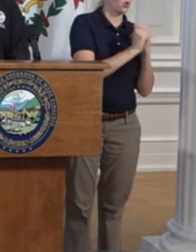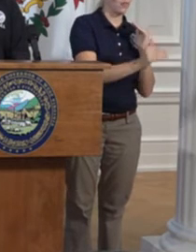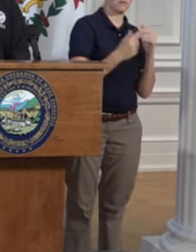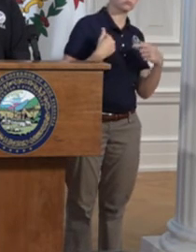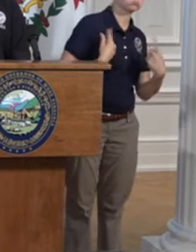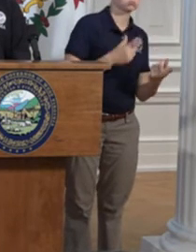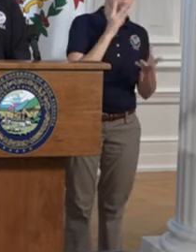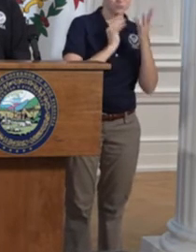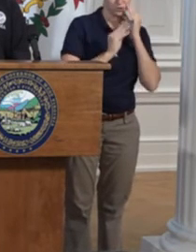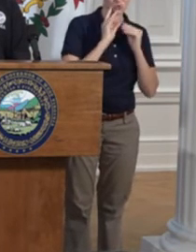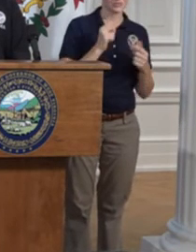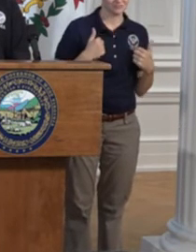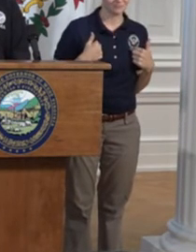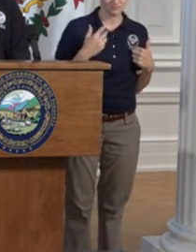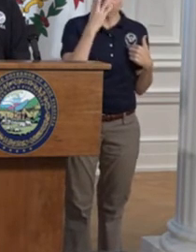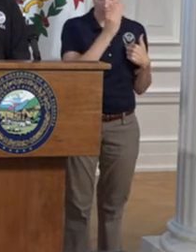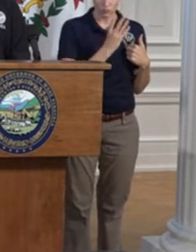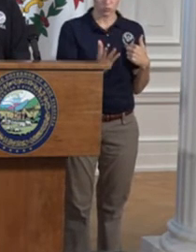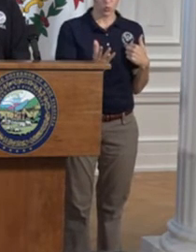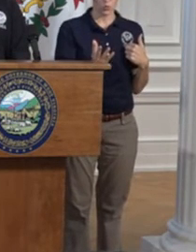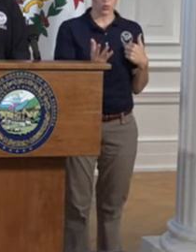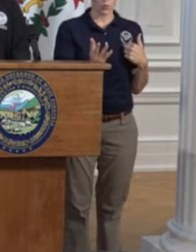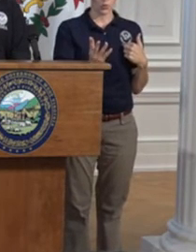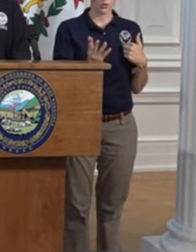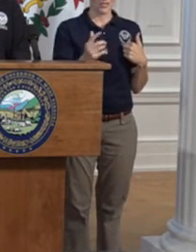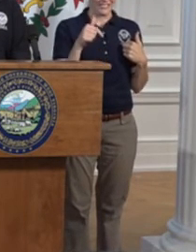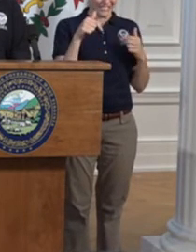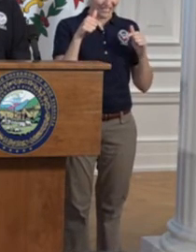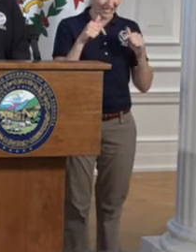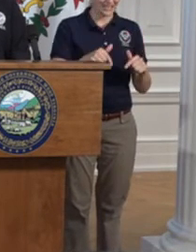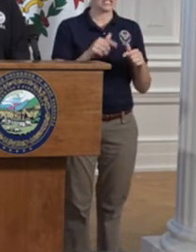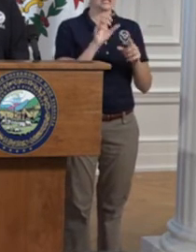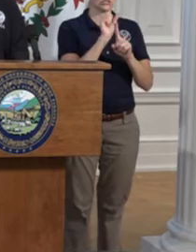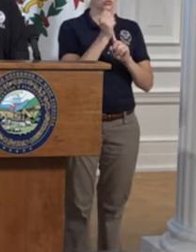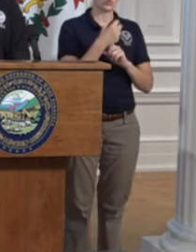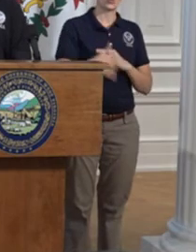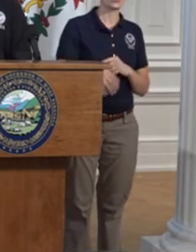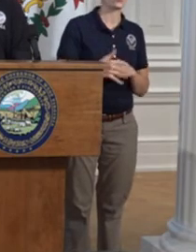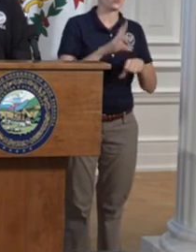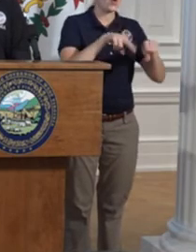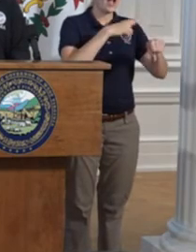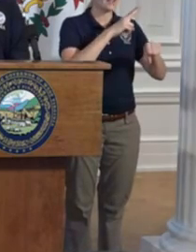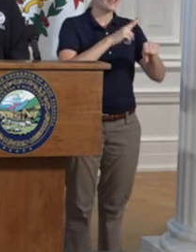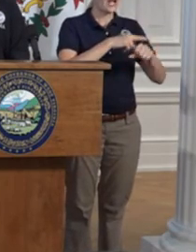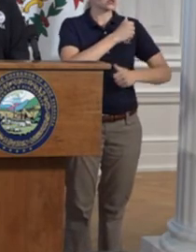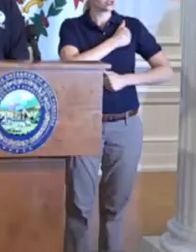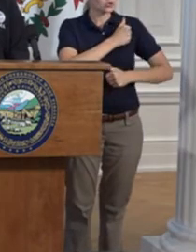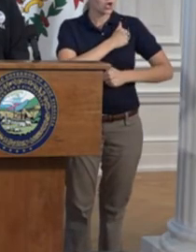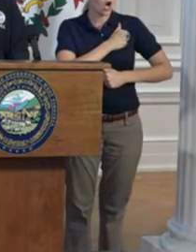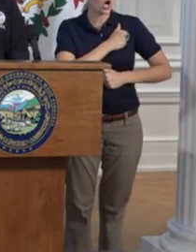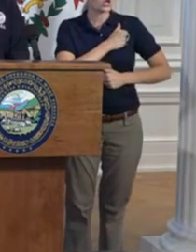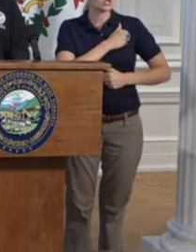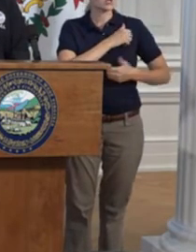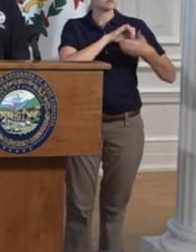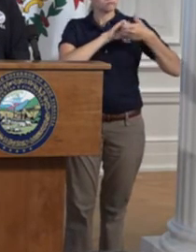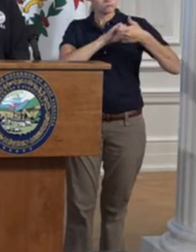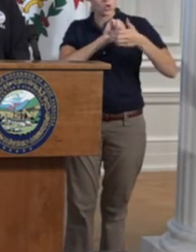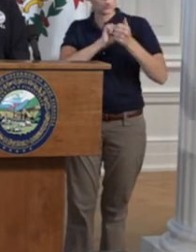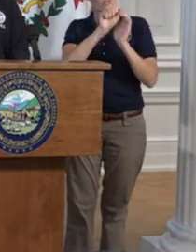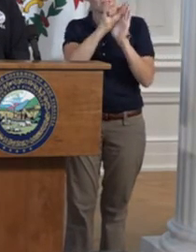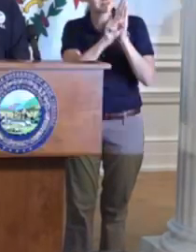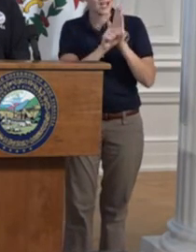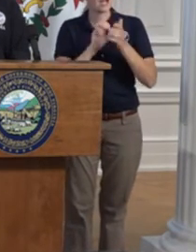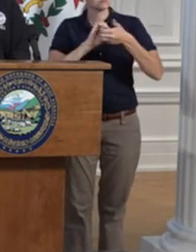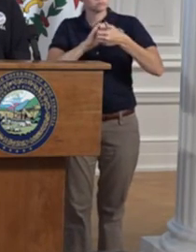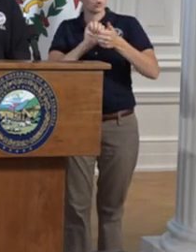is unprecedented, the amount of work that the National Guard has done, the linkage with the state and the locals,